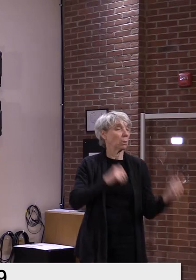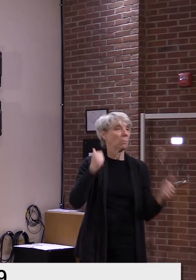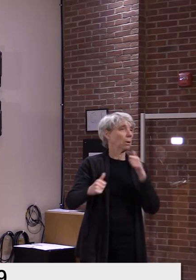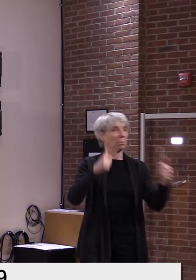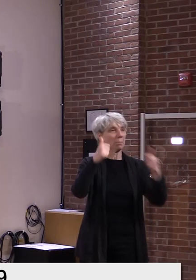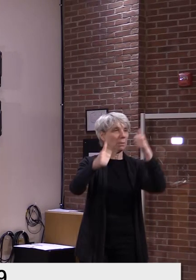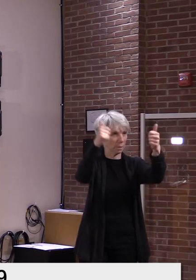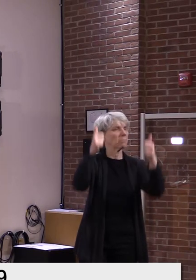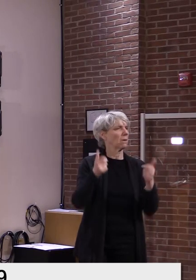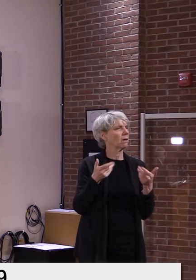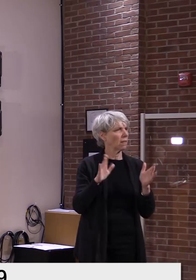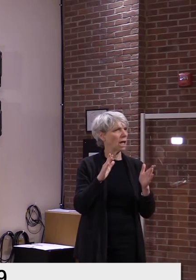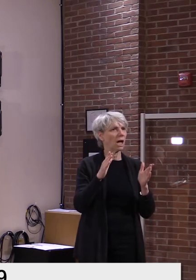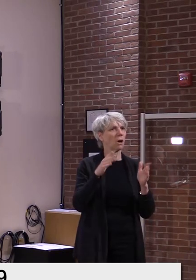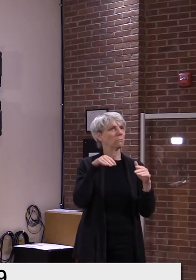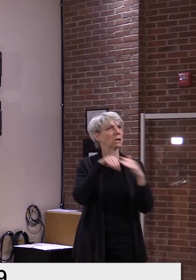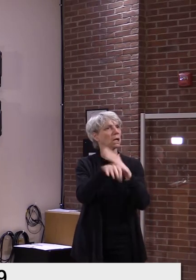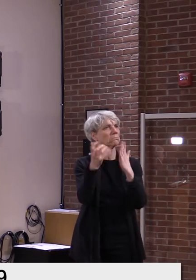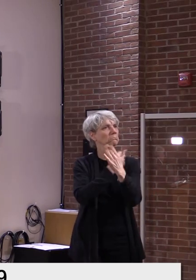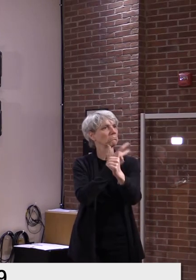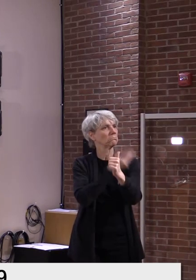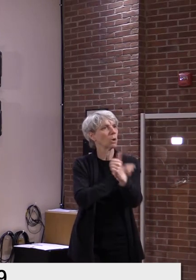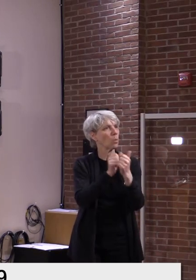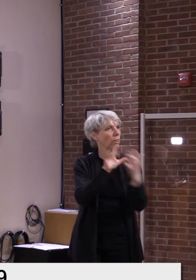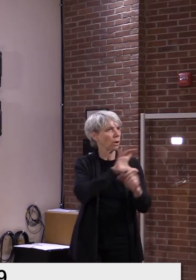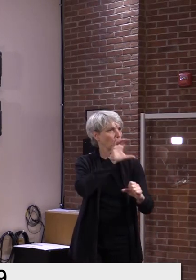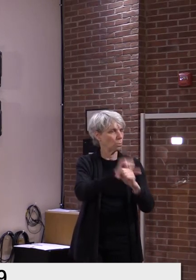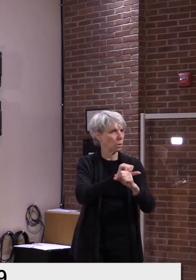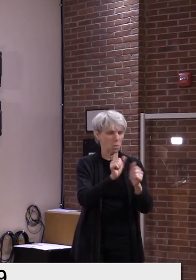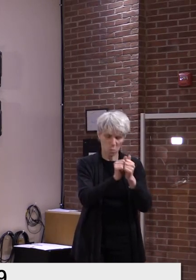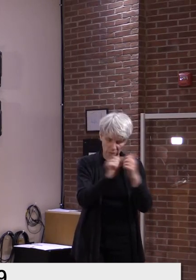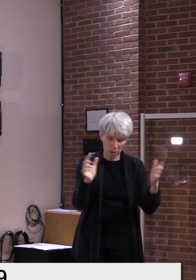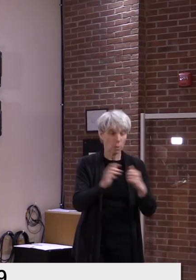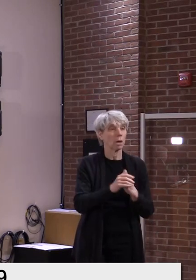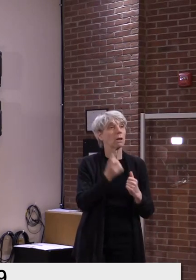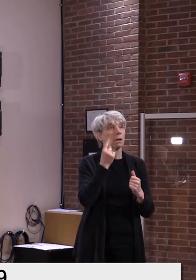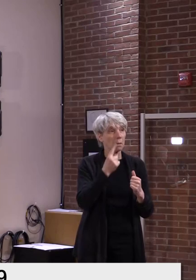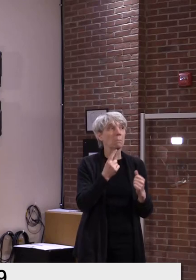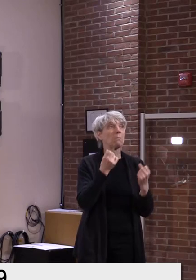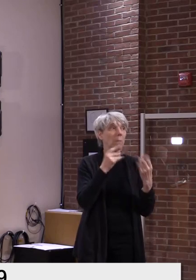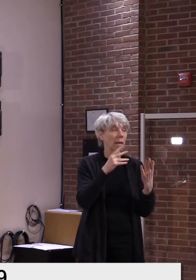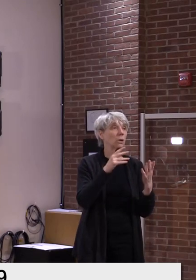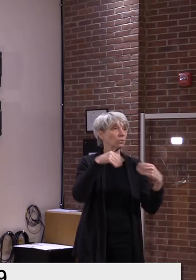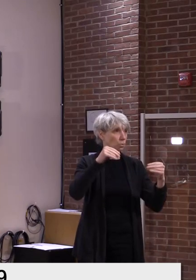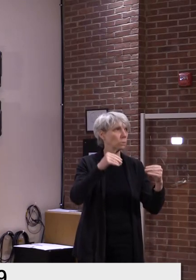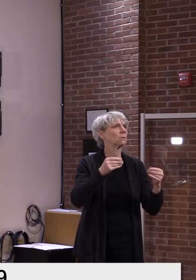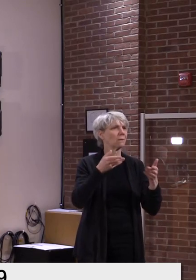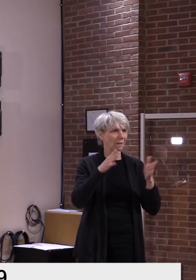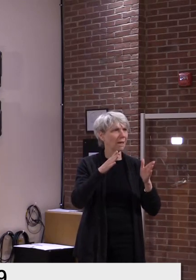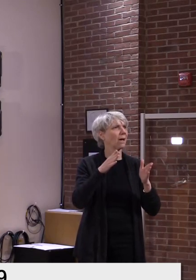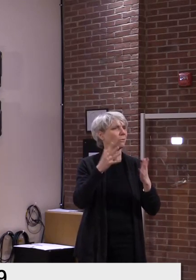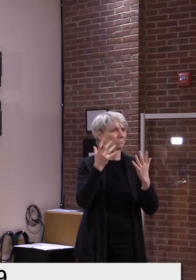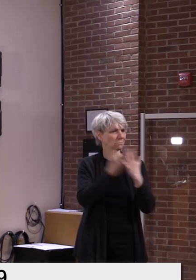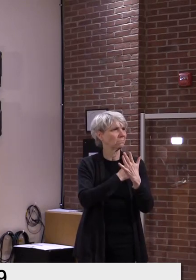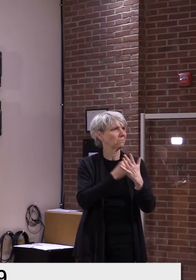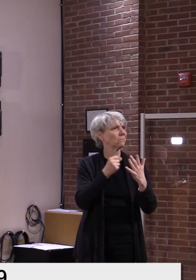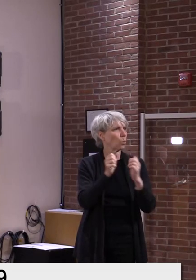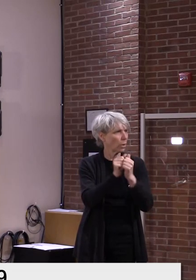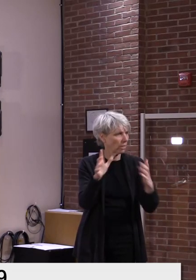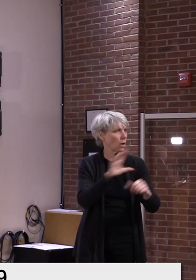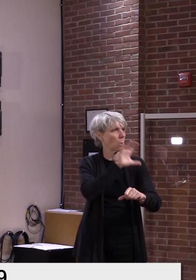pharmacies do have walk-in capabilities throughout the state. I would just tell your friends just to walk in and